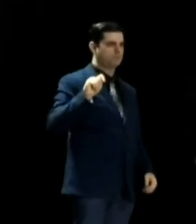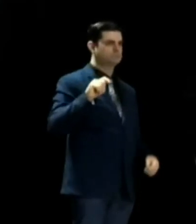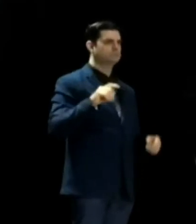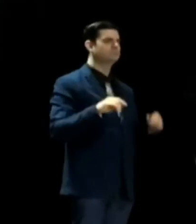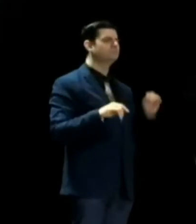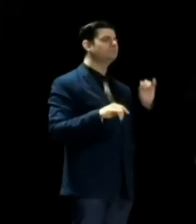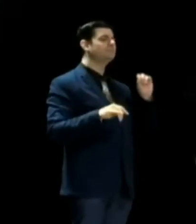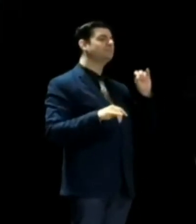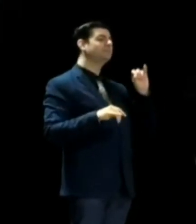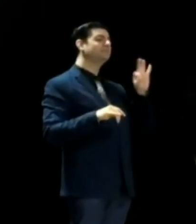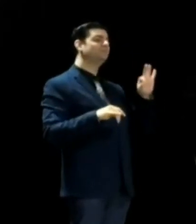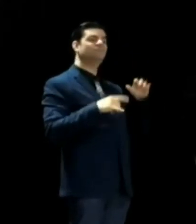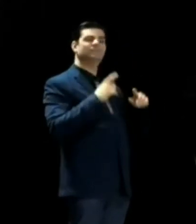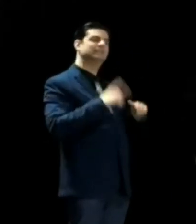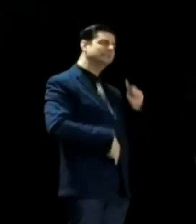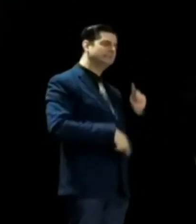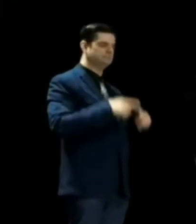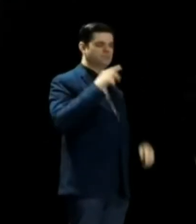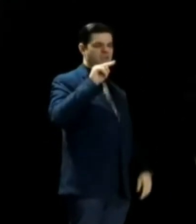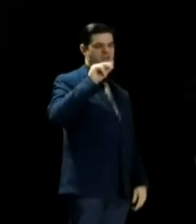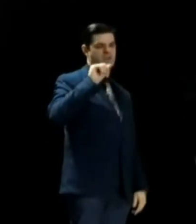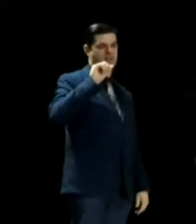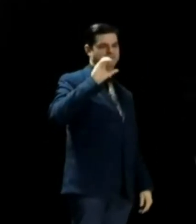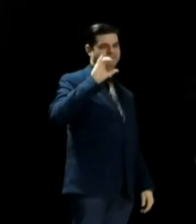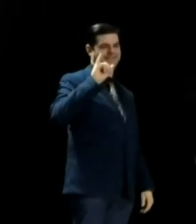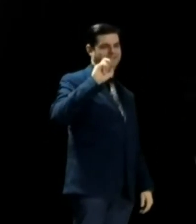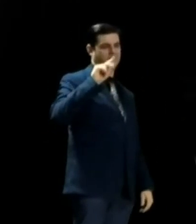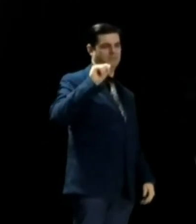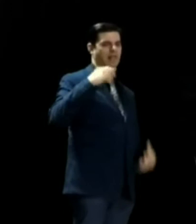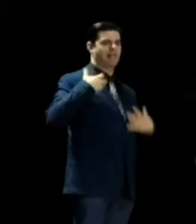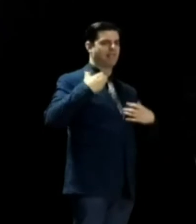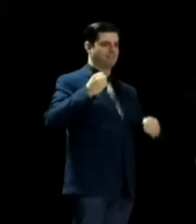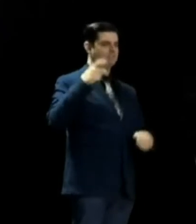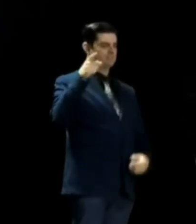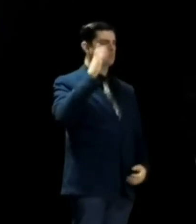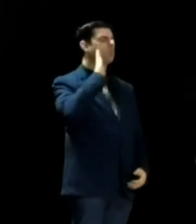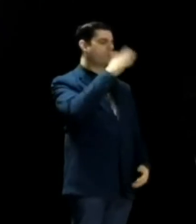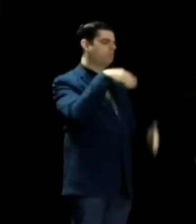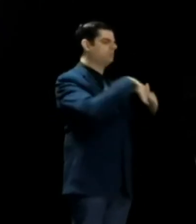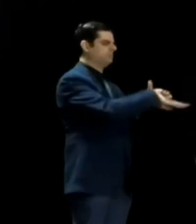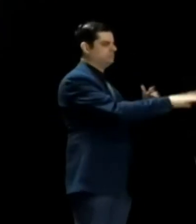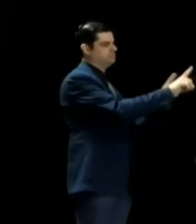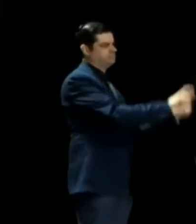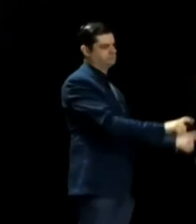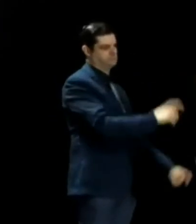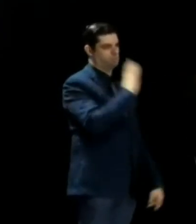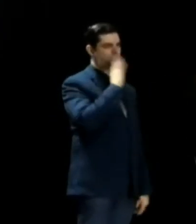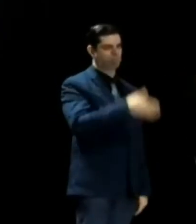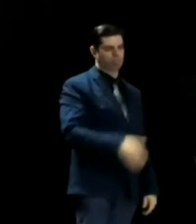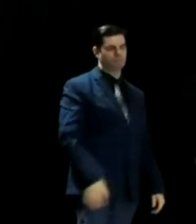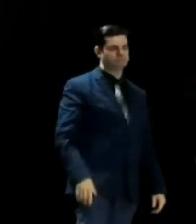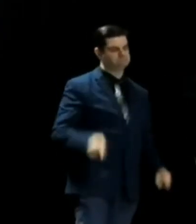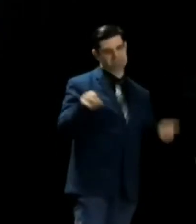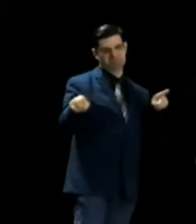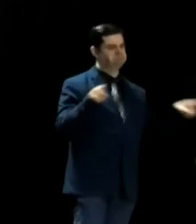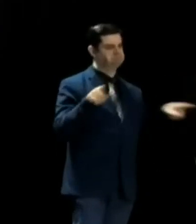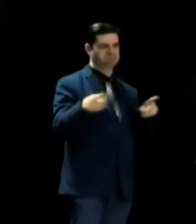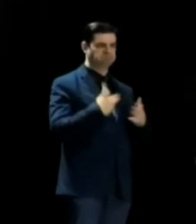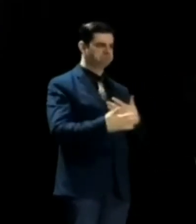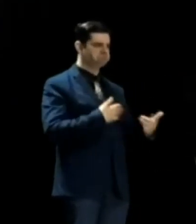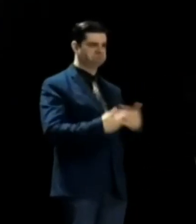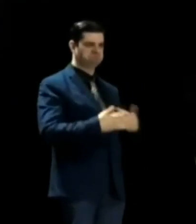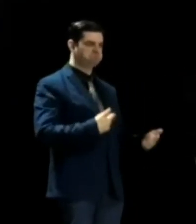don't drive. And certainly our nursing home employees all have transportation. And if there's people that don't